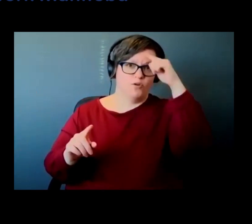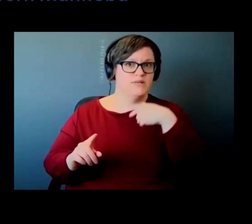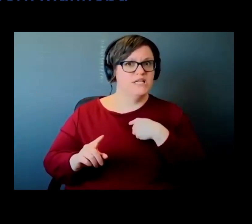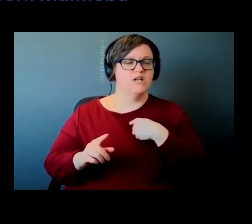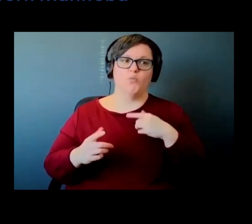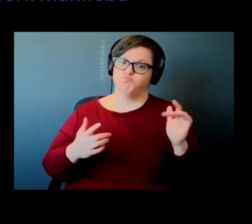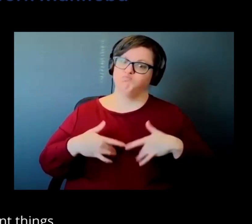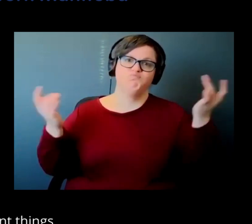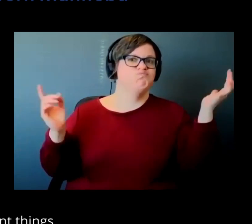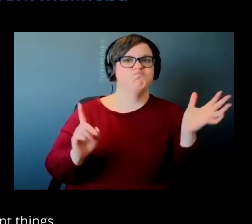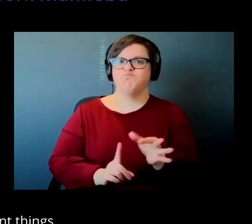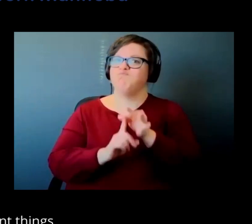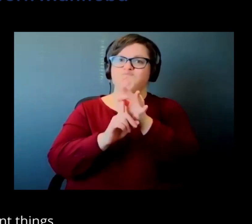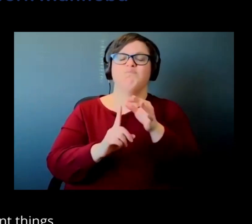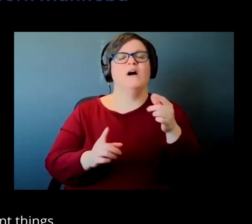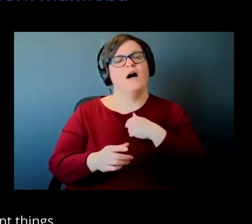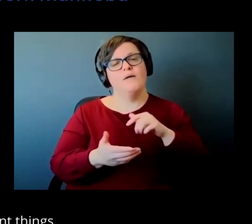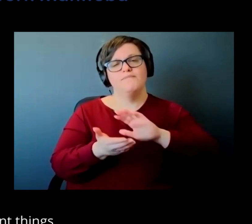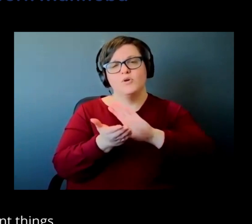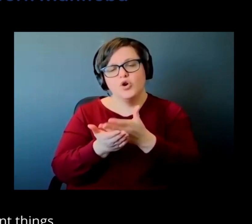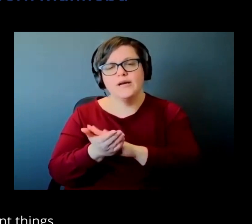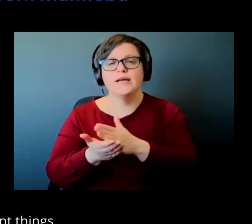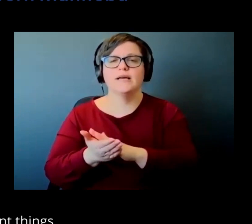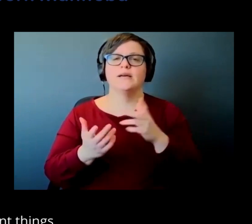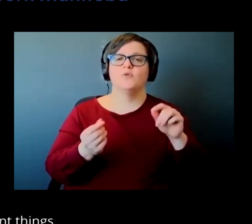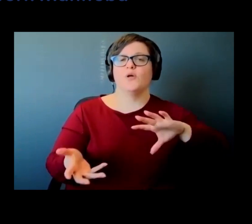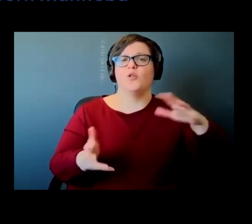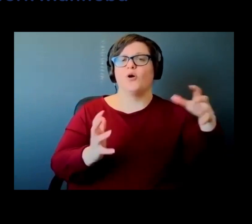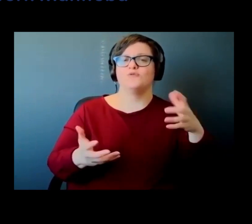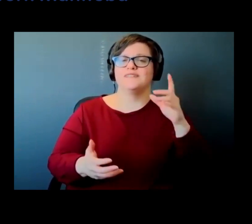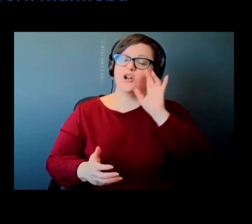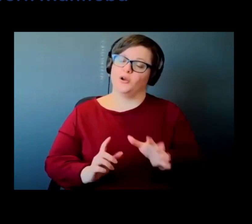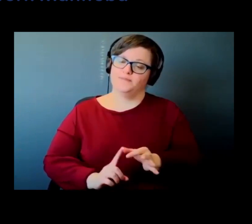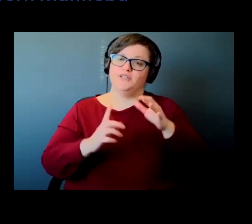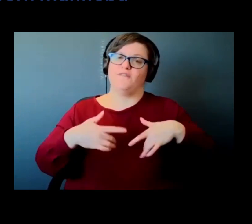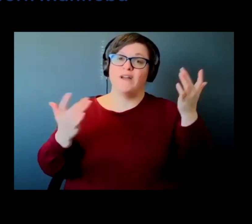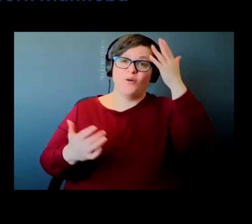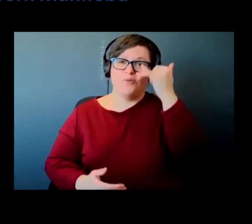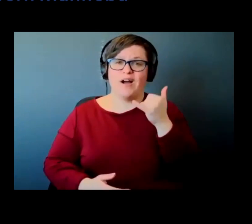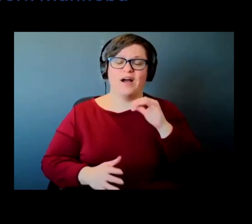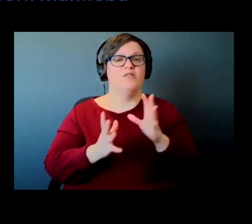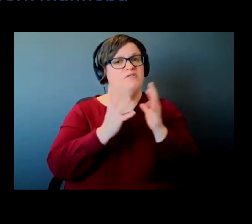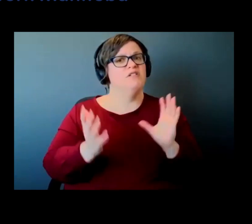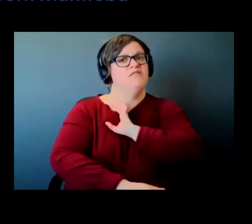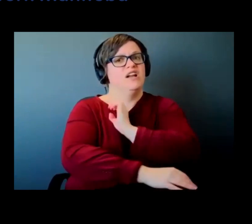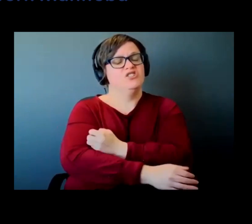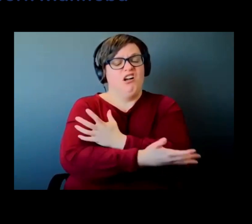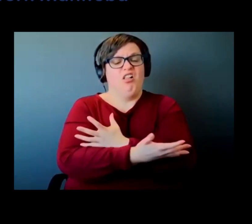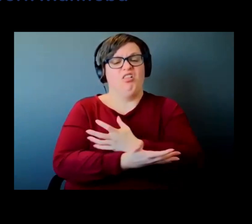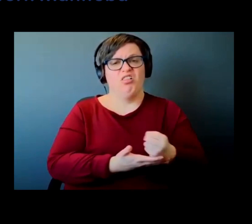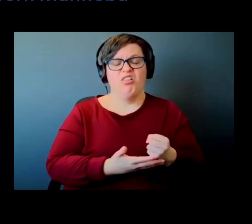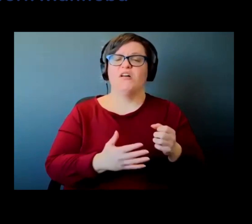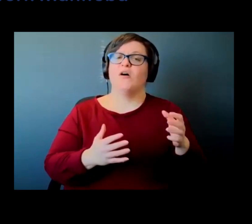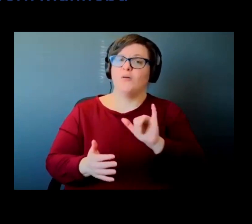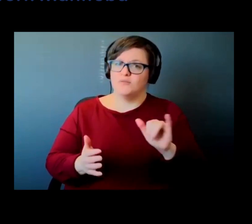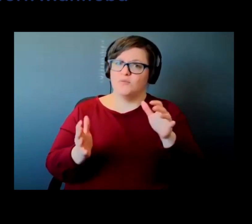with the plunger, you know, all those different things. Actually is like a special event, and it takes a lot of energy out of me and a lot of planning sometimes, because you have